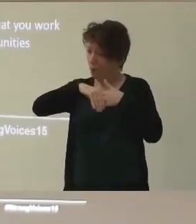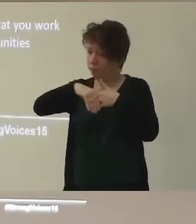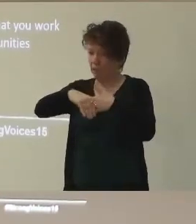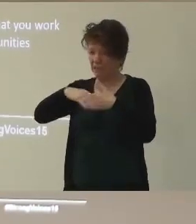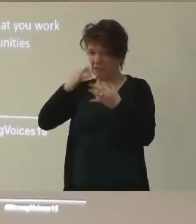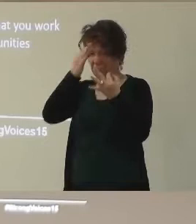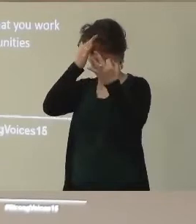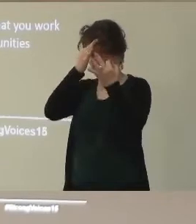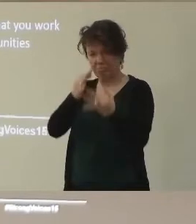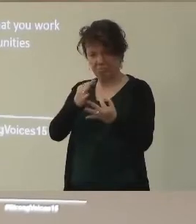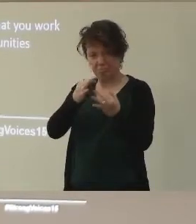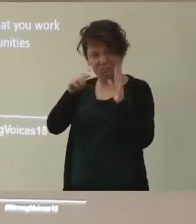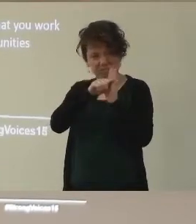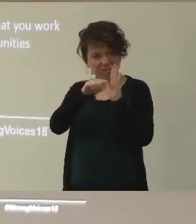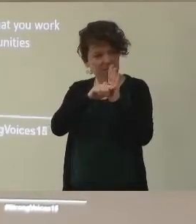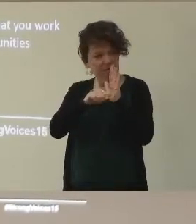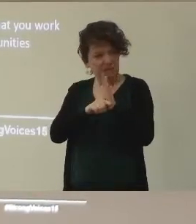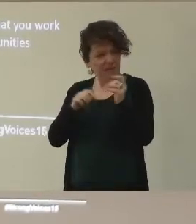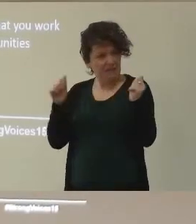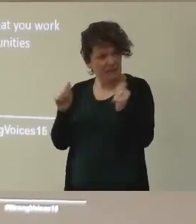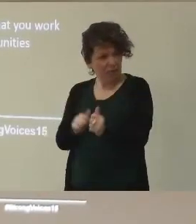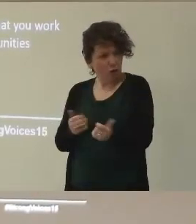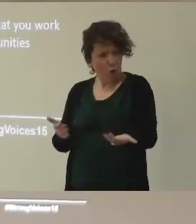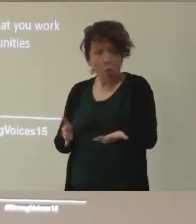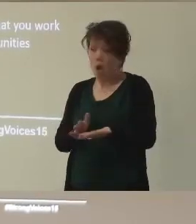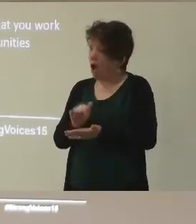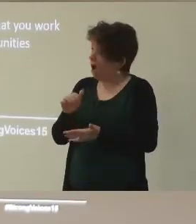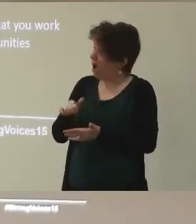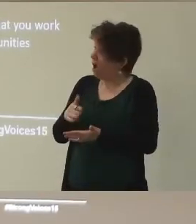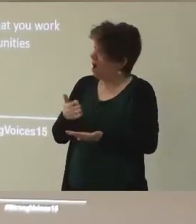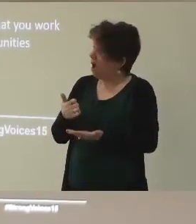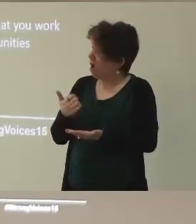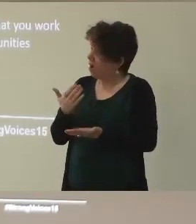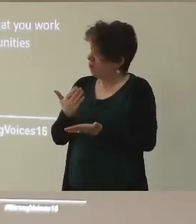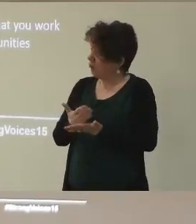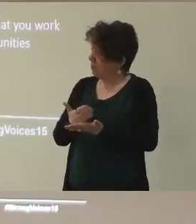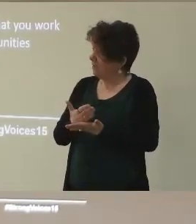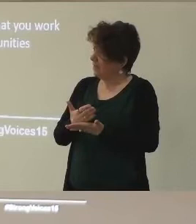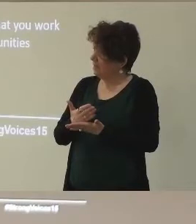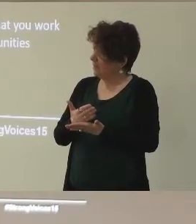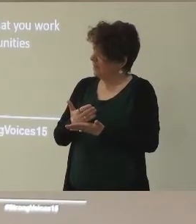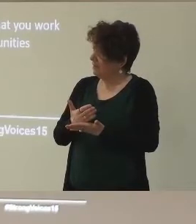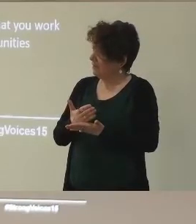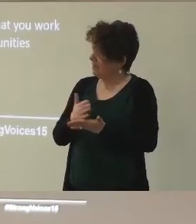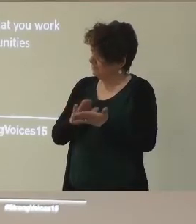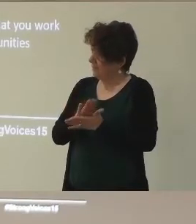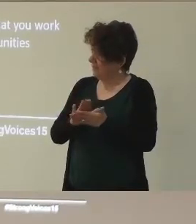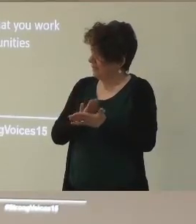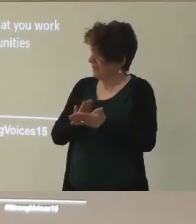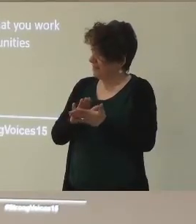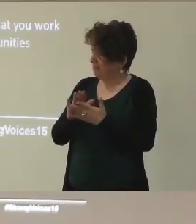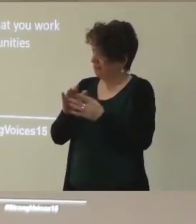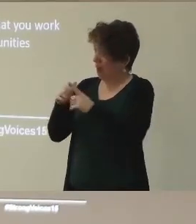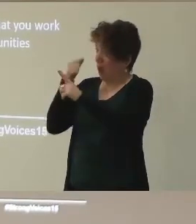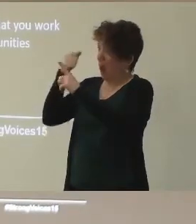restricted, and I don't. Yes, it's working with organization, but really, isn't it about